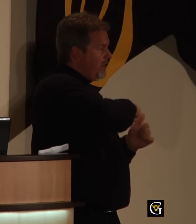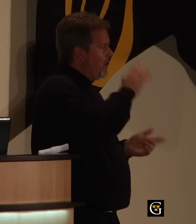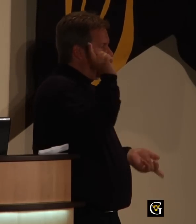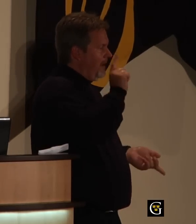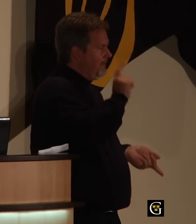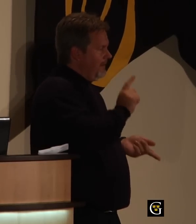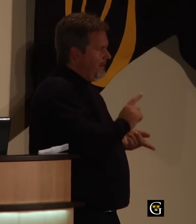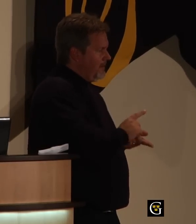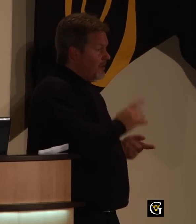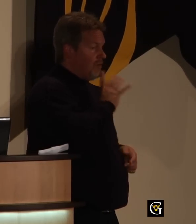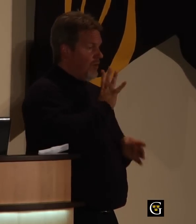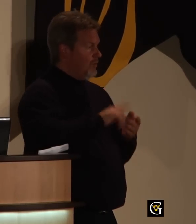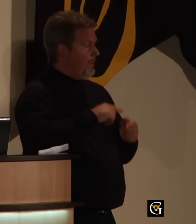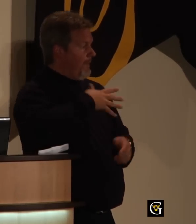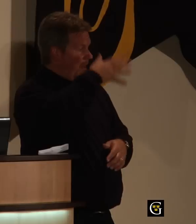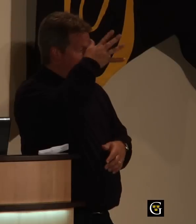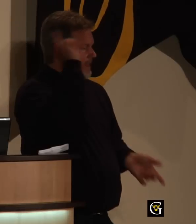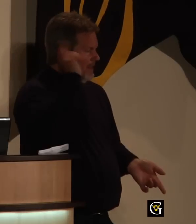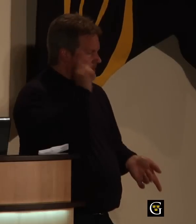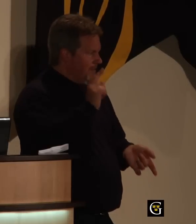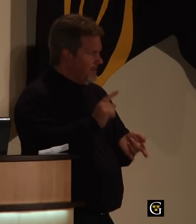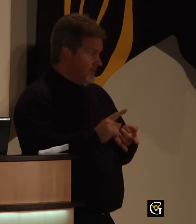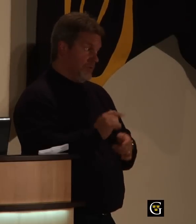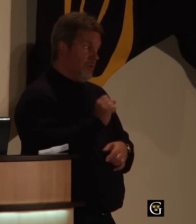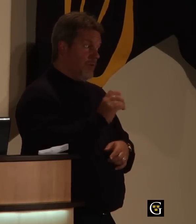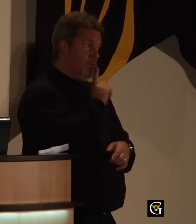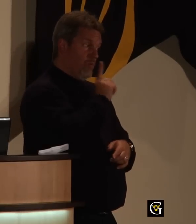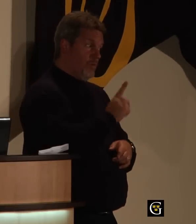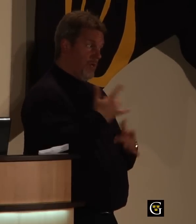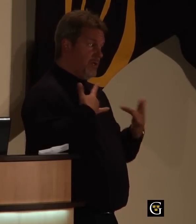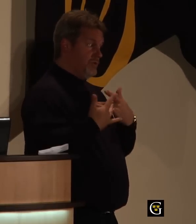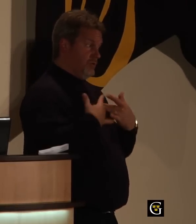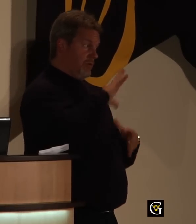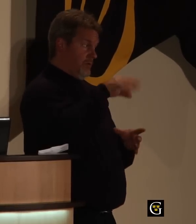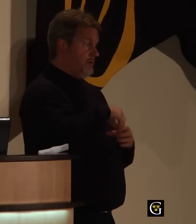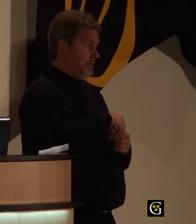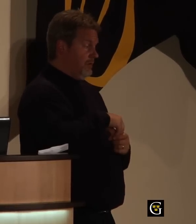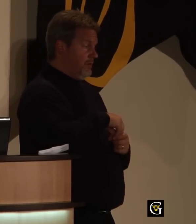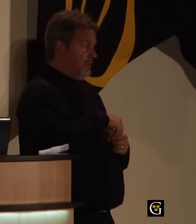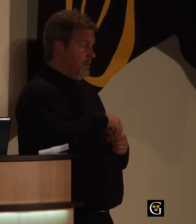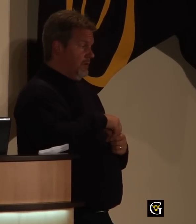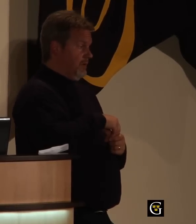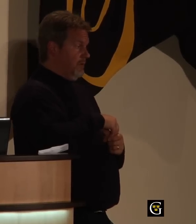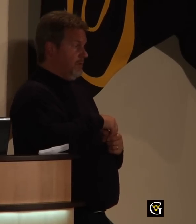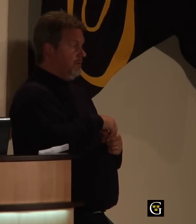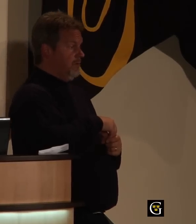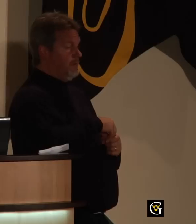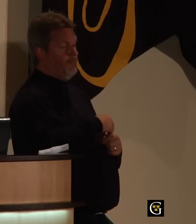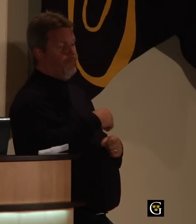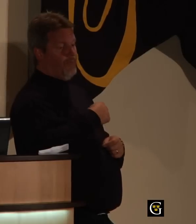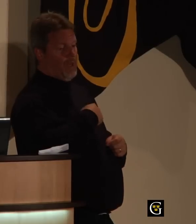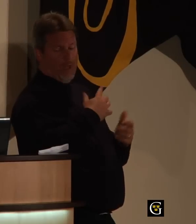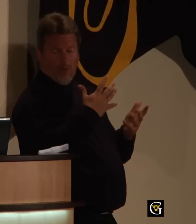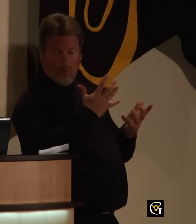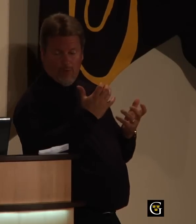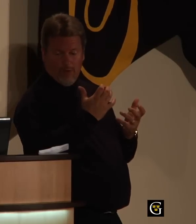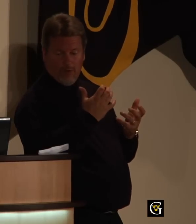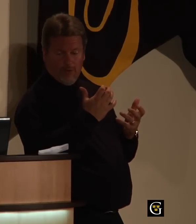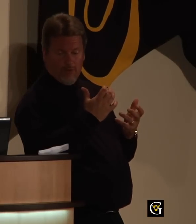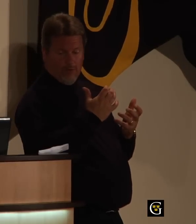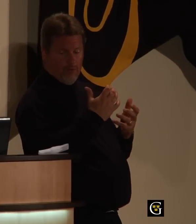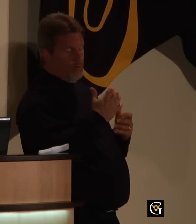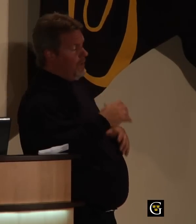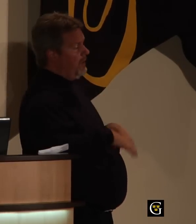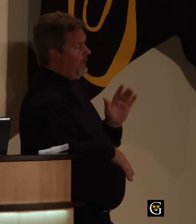So this is a very real concern. So I want to posit a kind of future where these